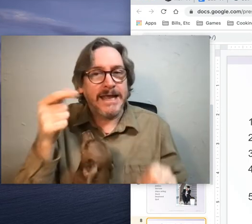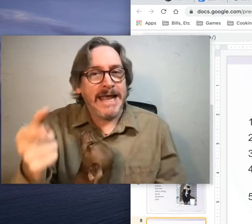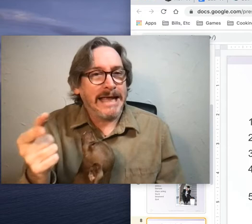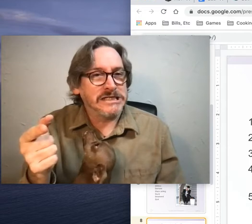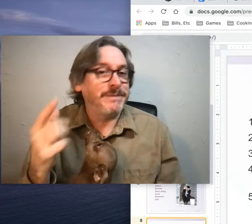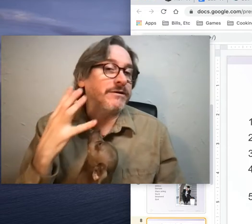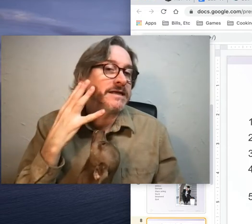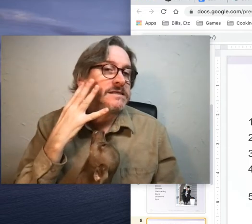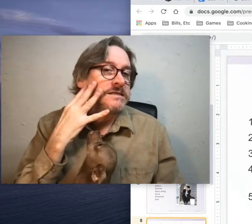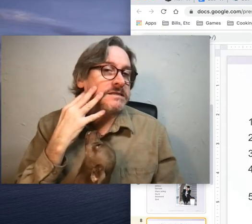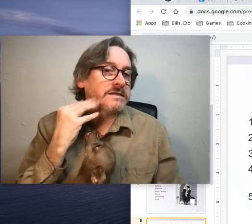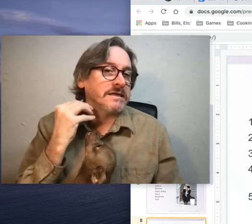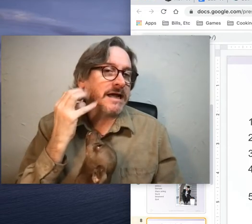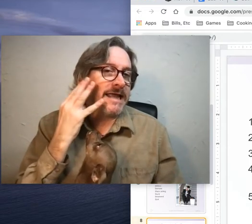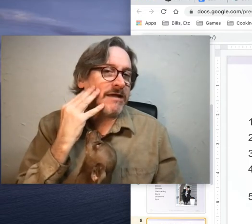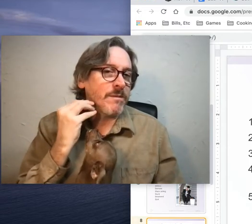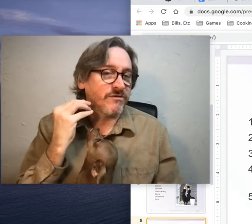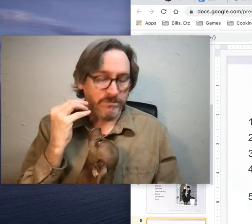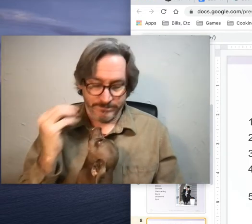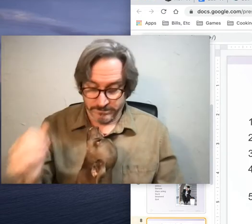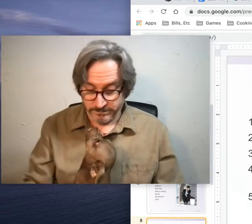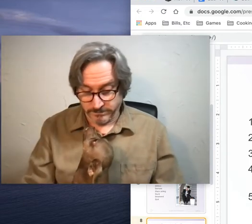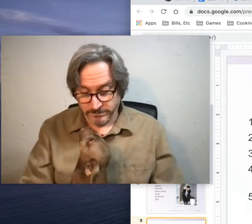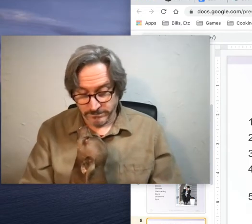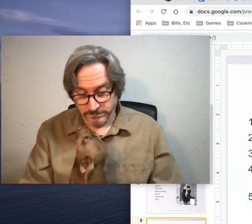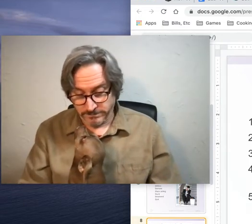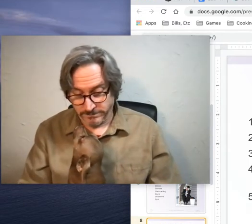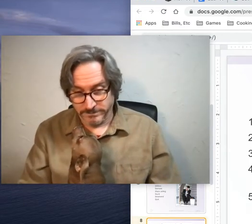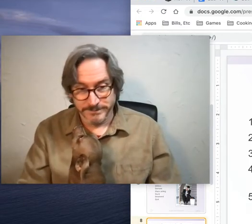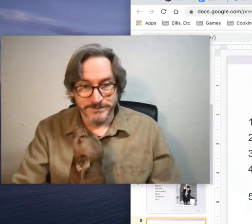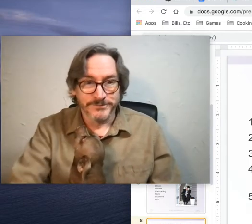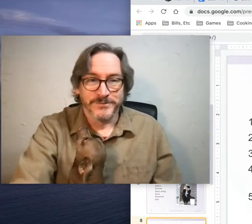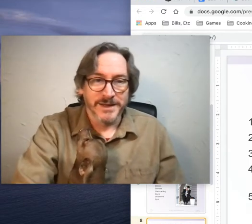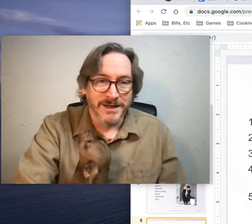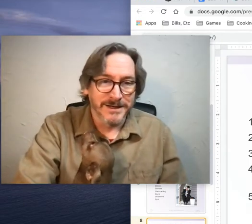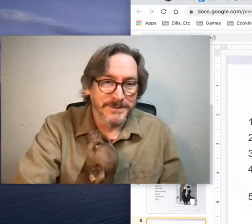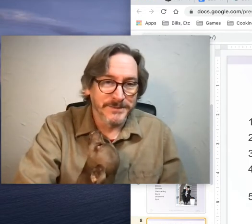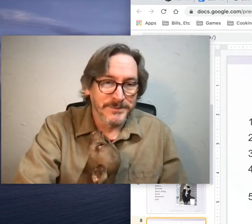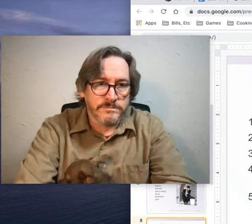and experience. I can't remember if,